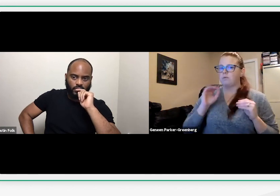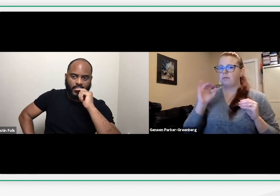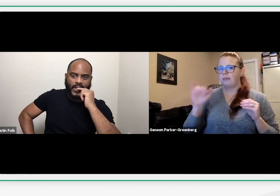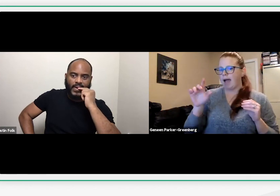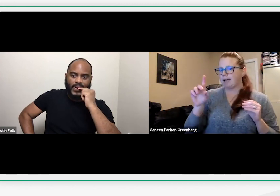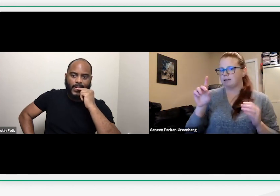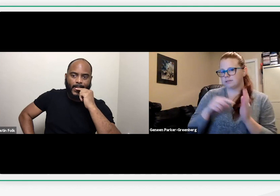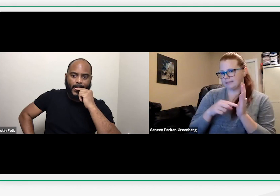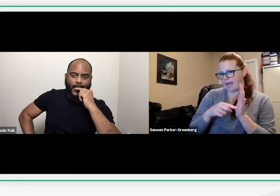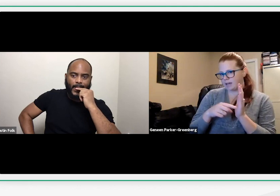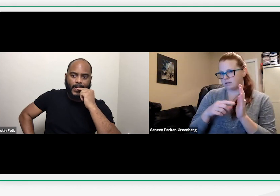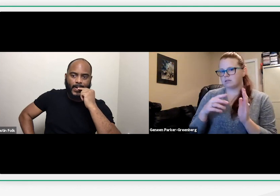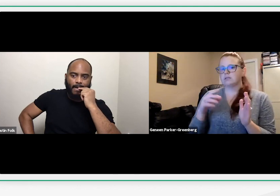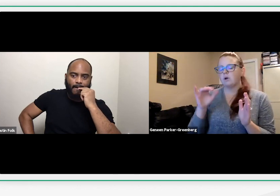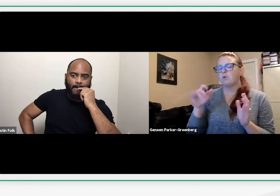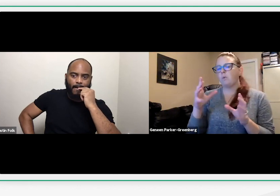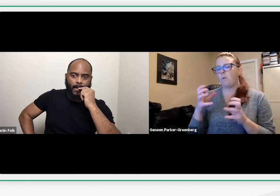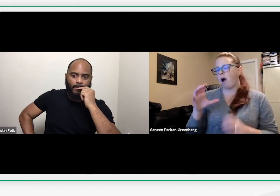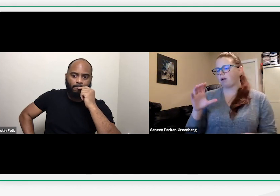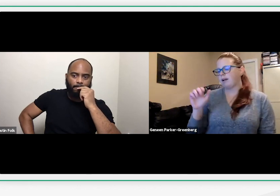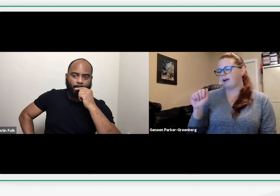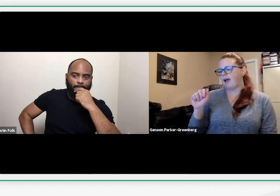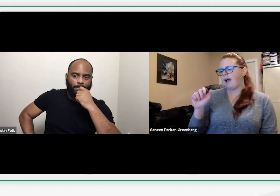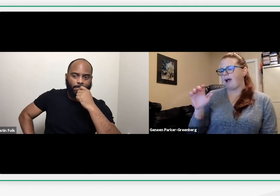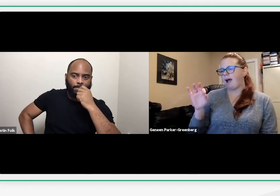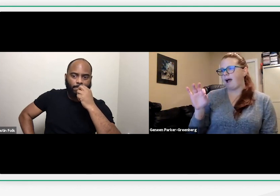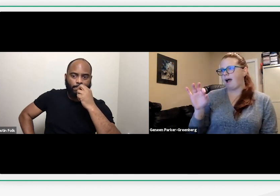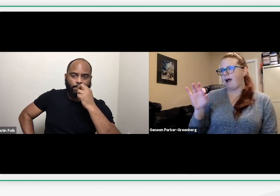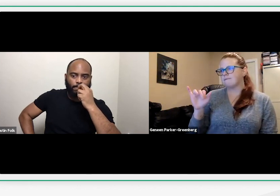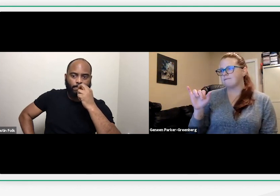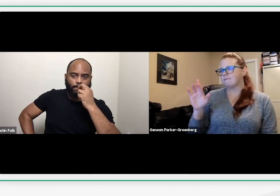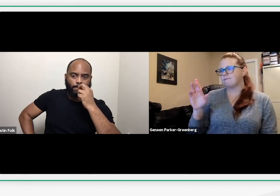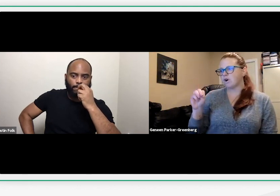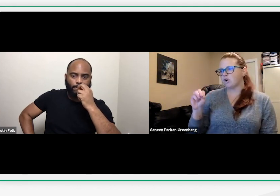sure that this is a real collector and they really own this debt.